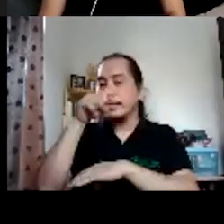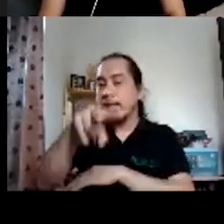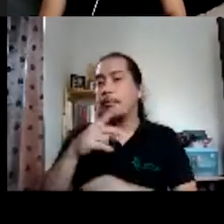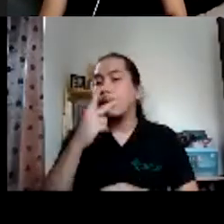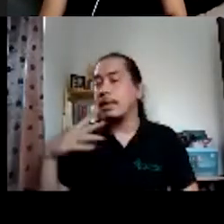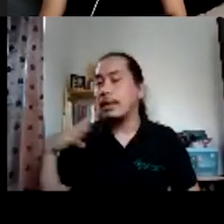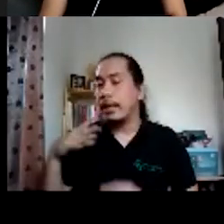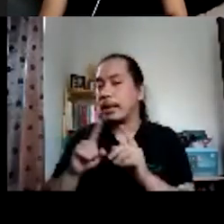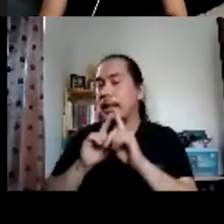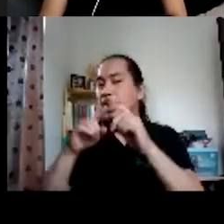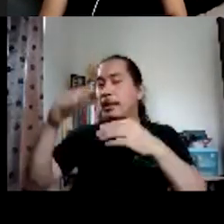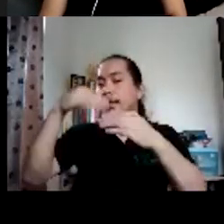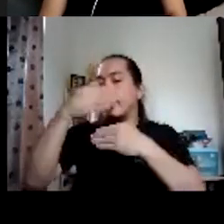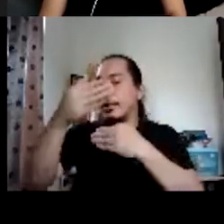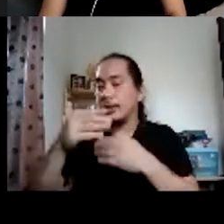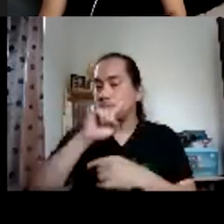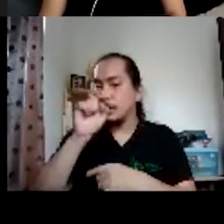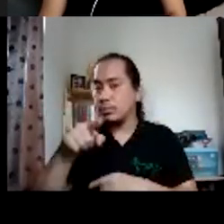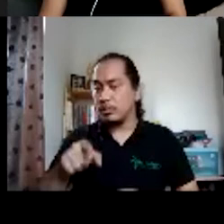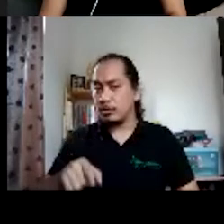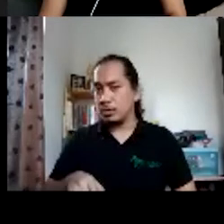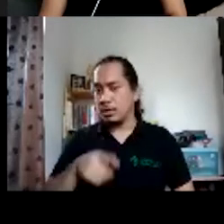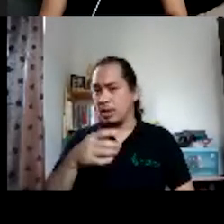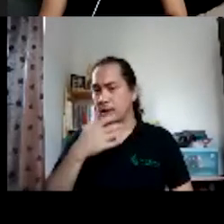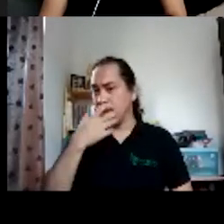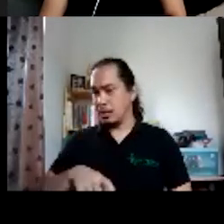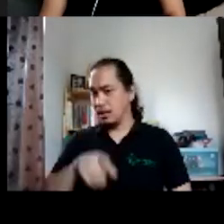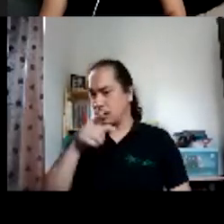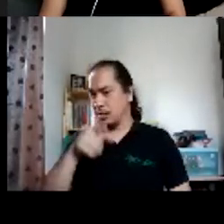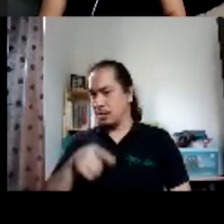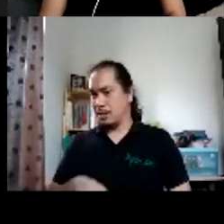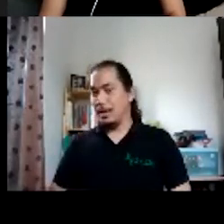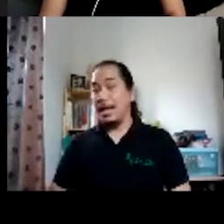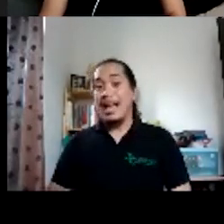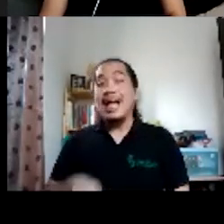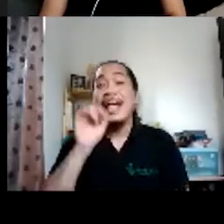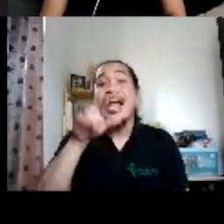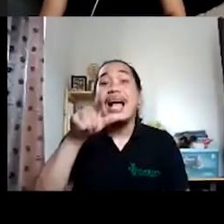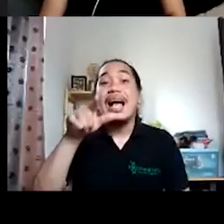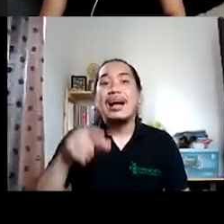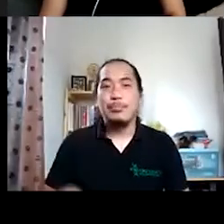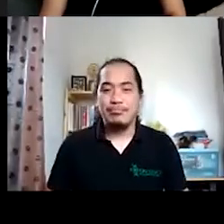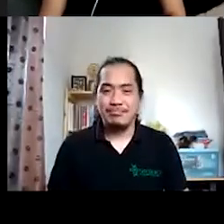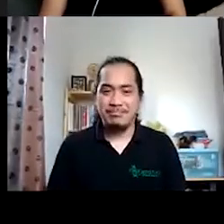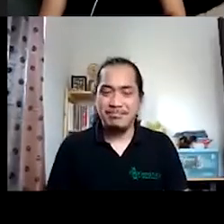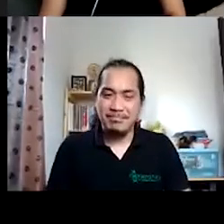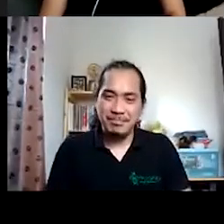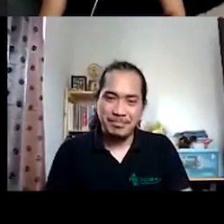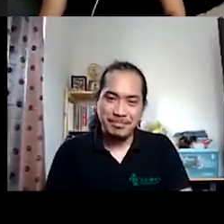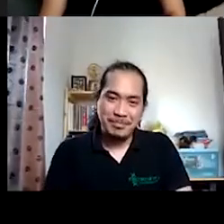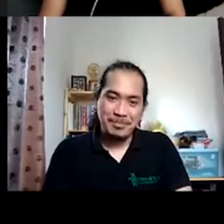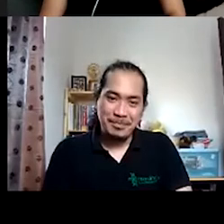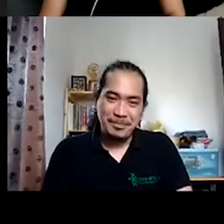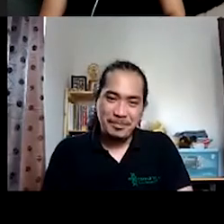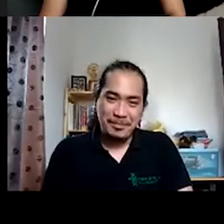if it's part of the embedded, then what happens? Okay, perhaps it's going to be in the next question, but